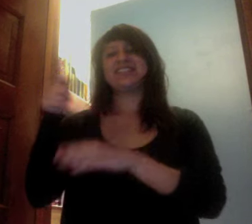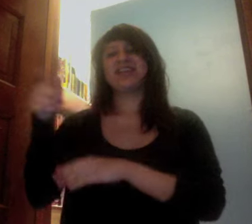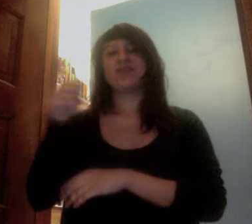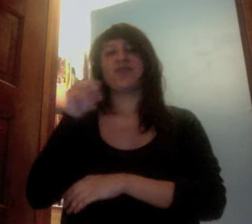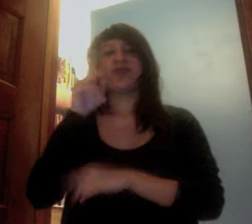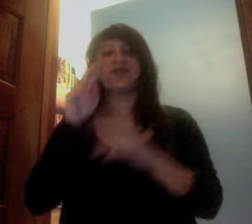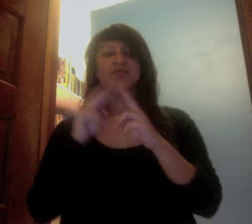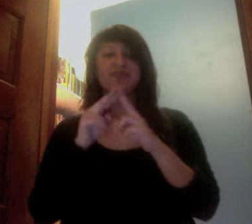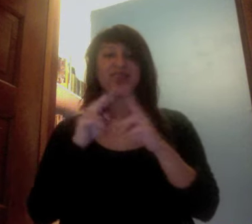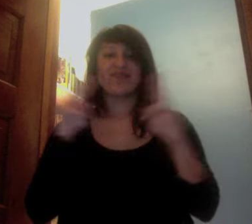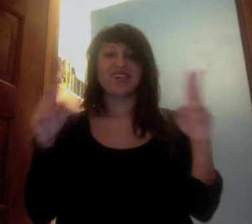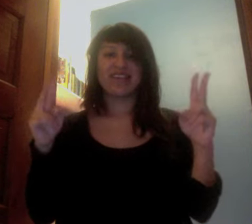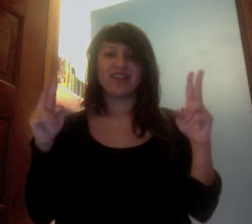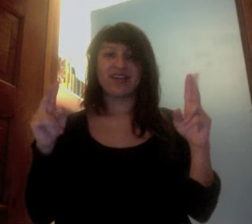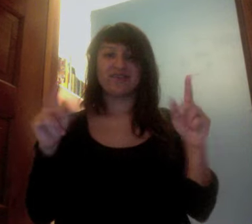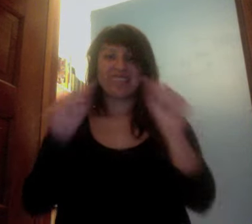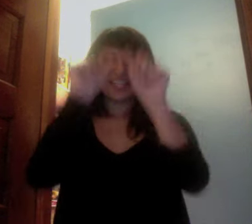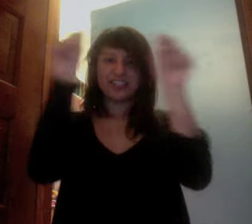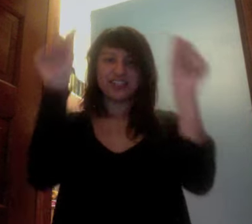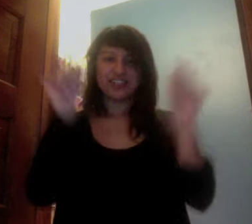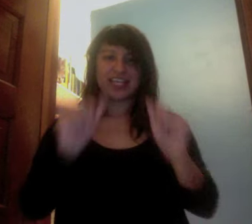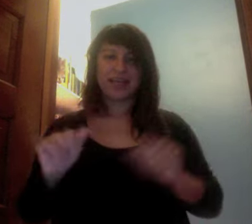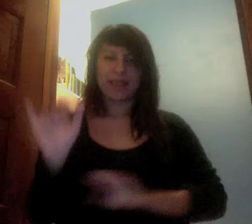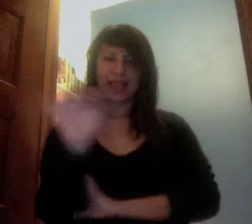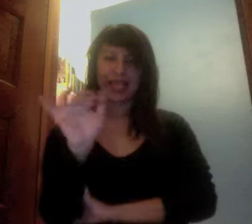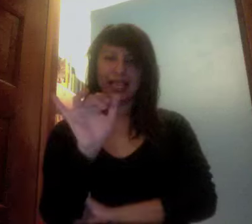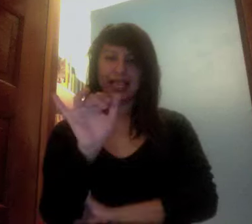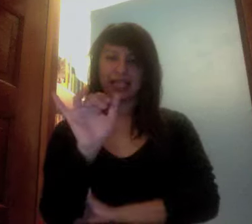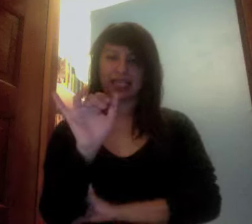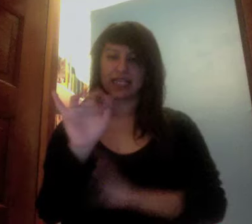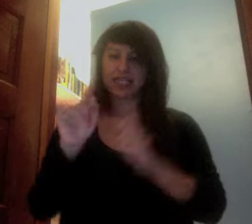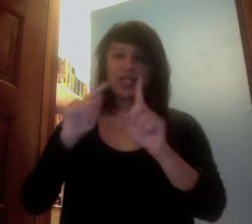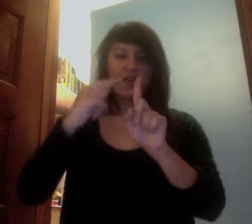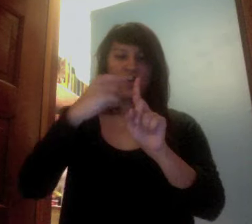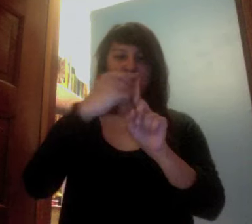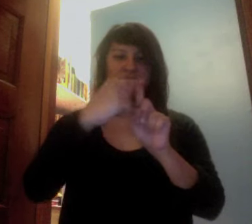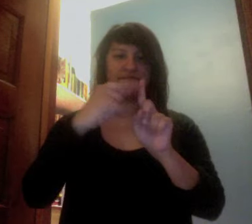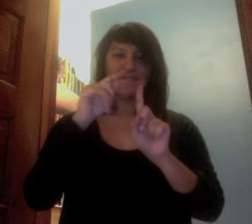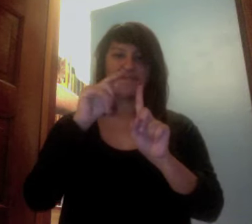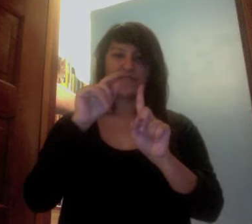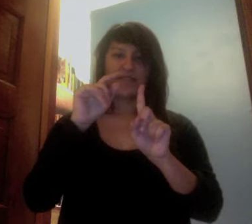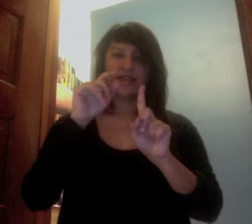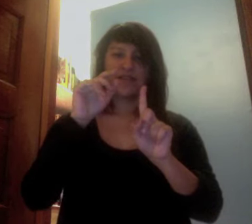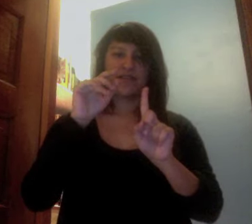they're shaped more like a fingerprint than a grid, very, very curvy.